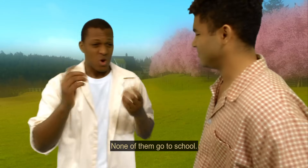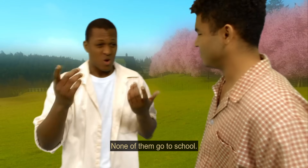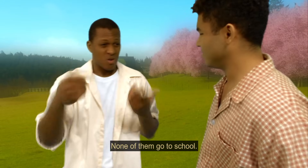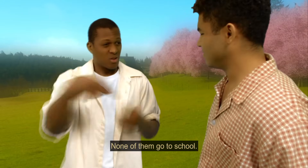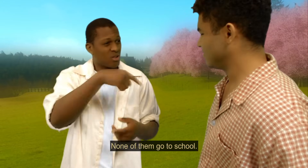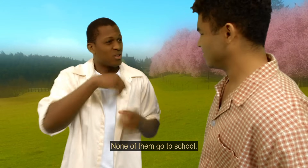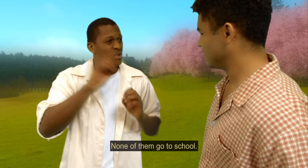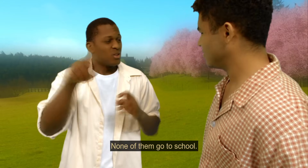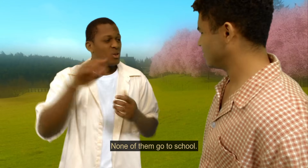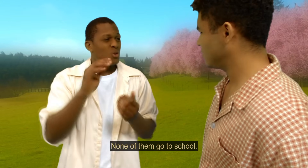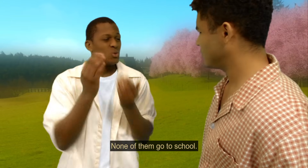None of them go to school.